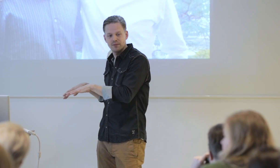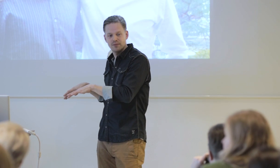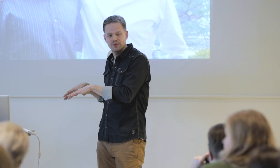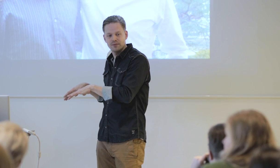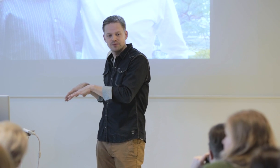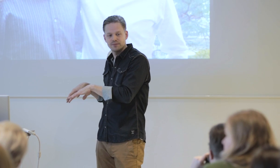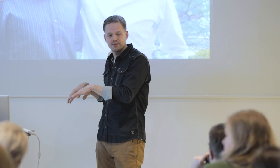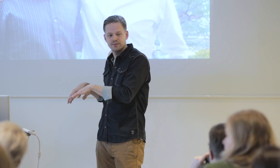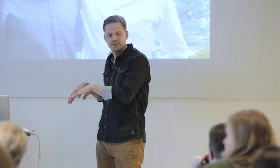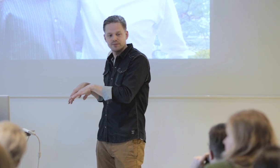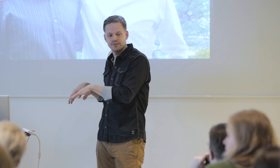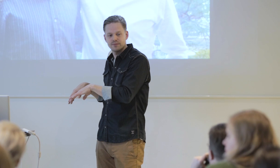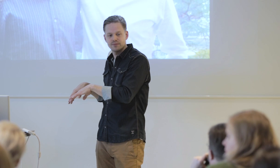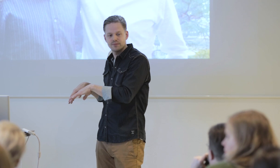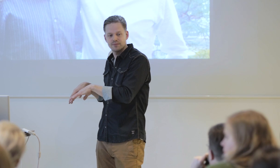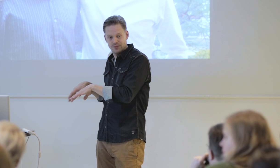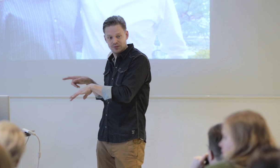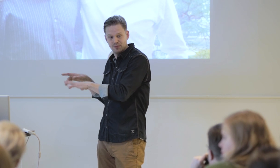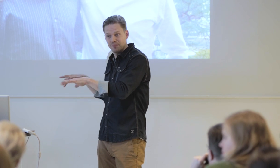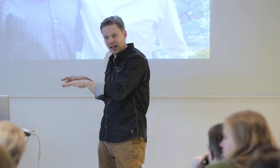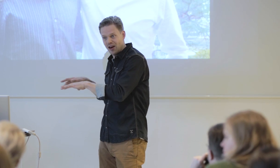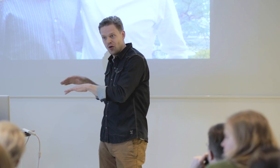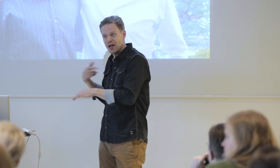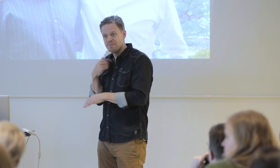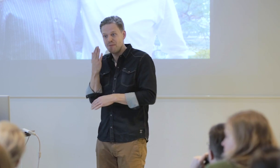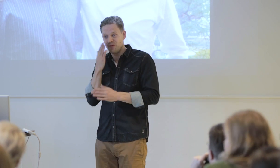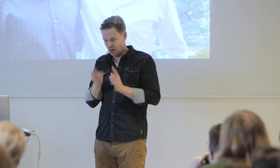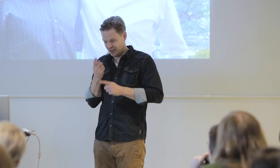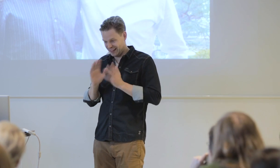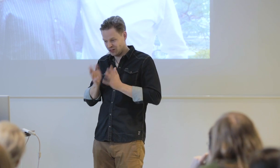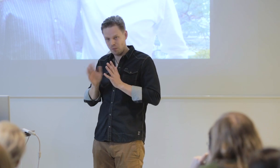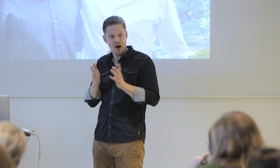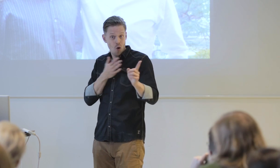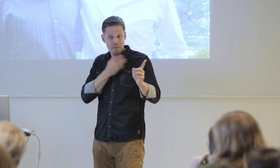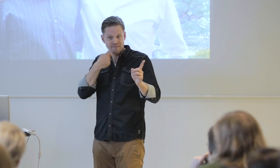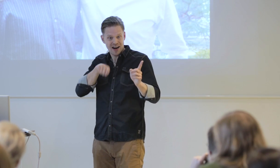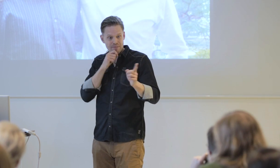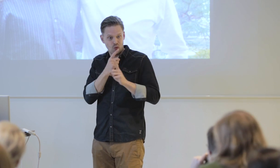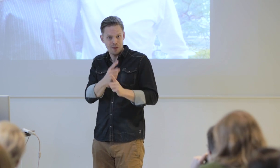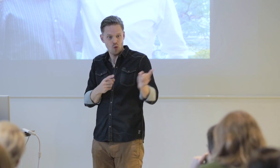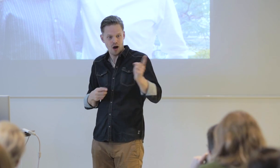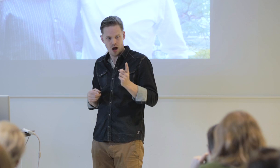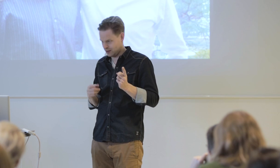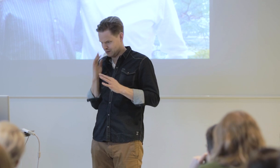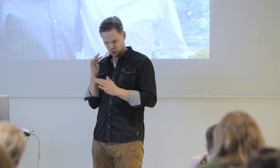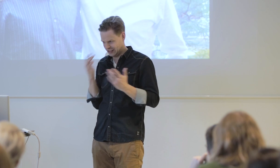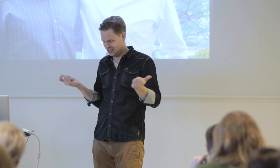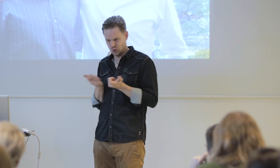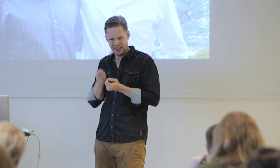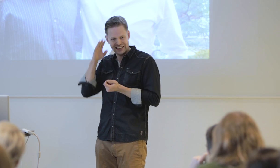when I was telling about when I was signing what my granny was singing, the Christmas carols with the piano, and I started signing, and then my parents came along